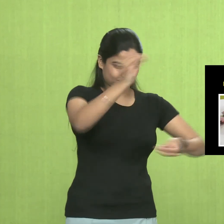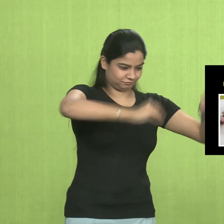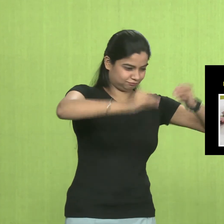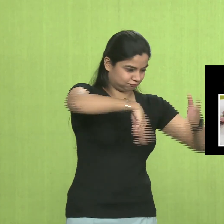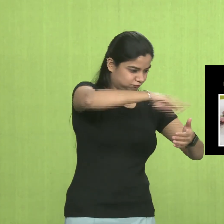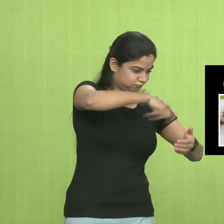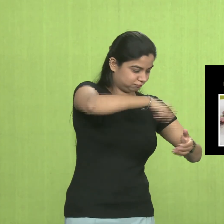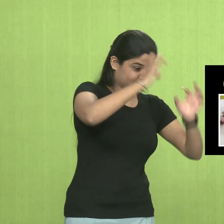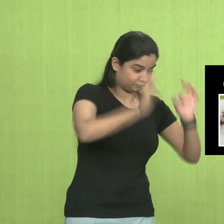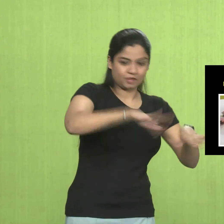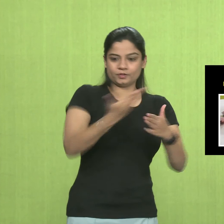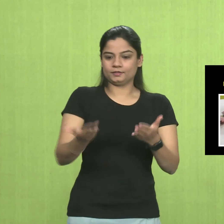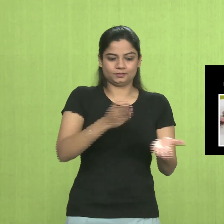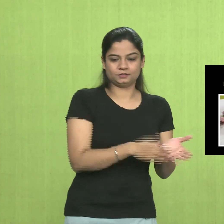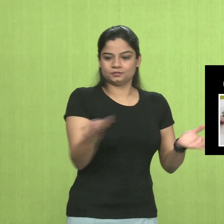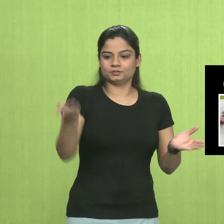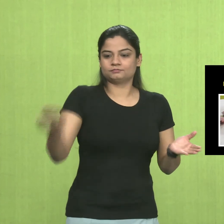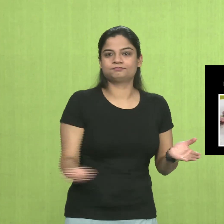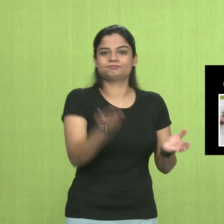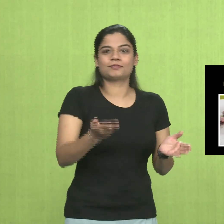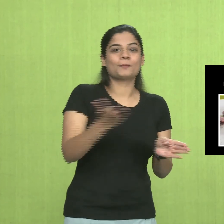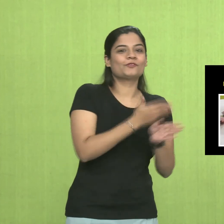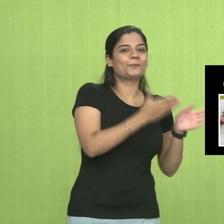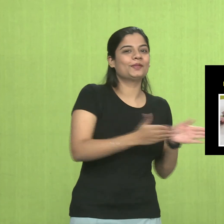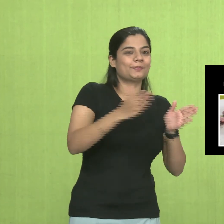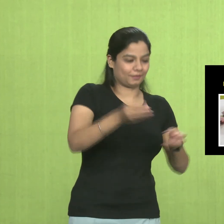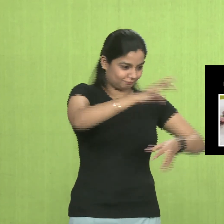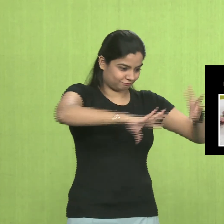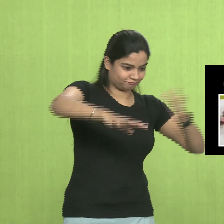for making an omelette. So pre-preparation for making an omelette also.